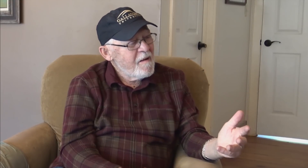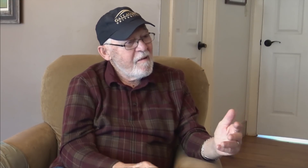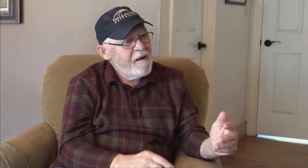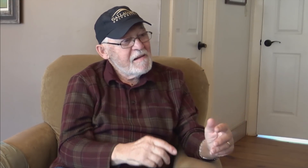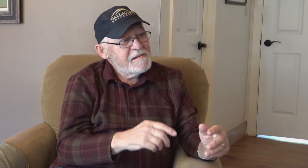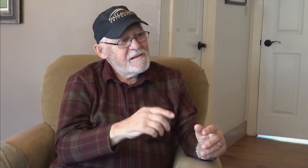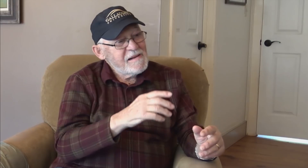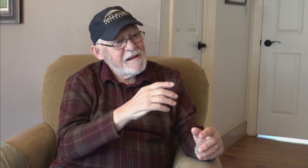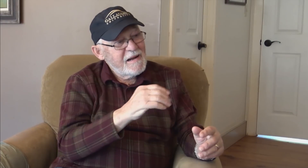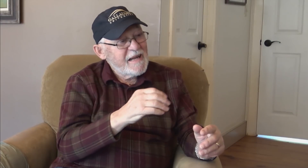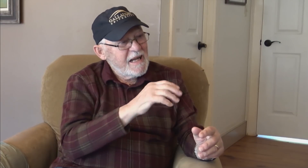it was really true